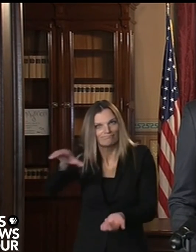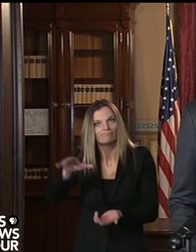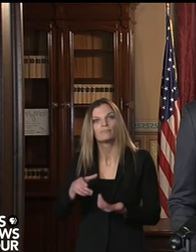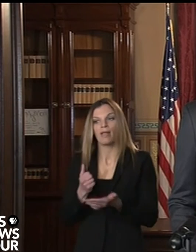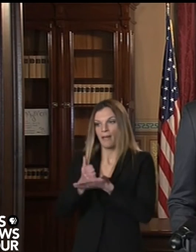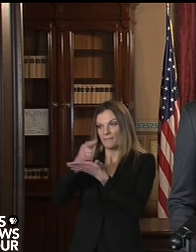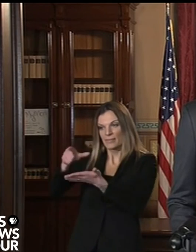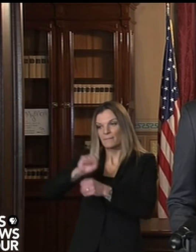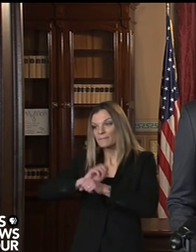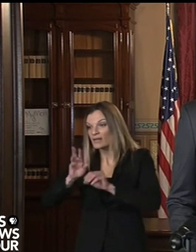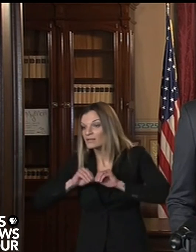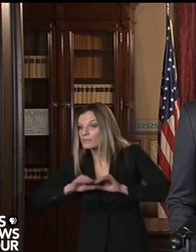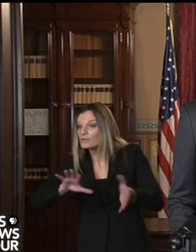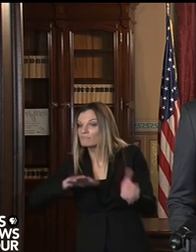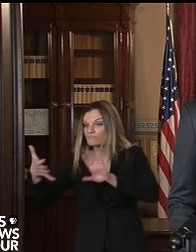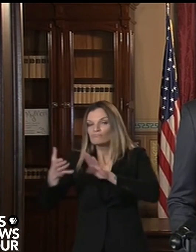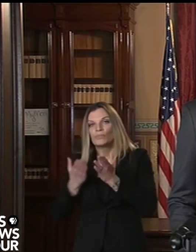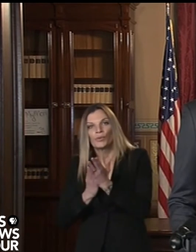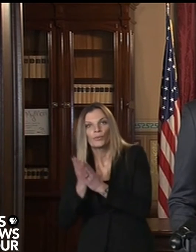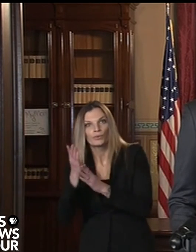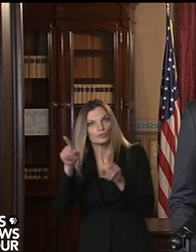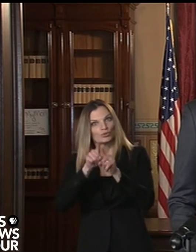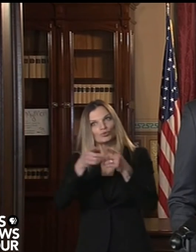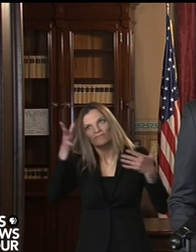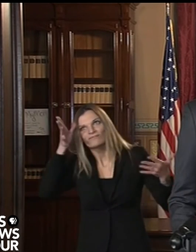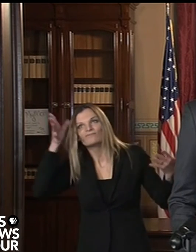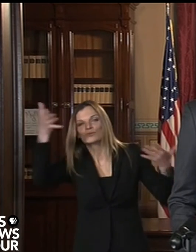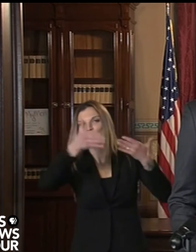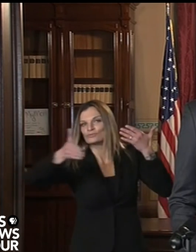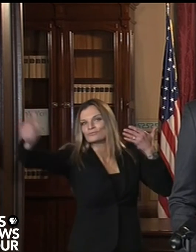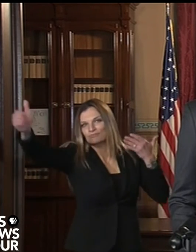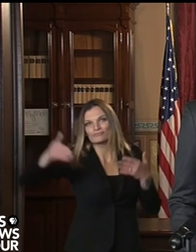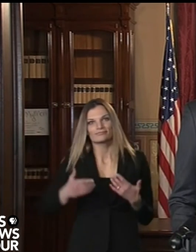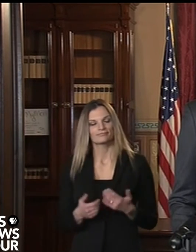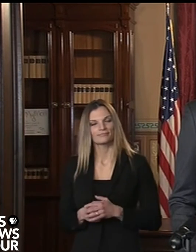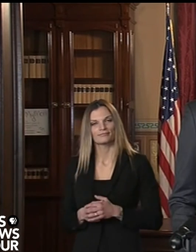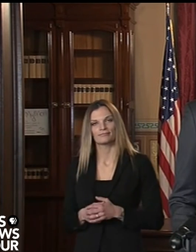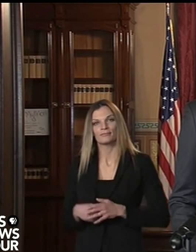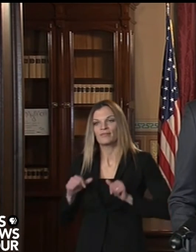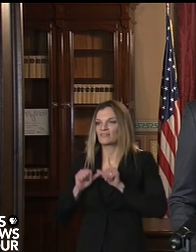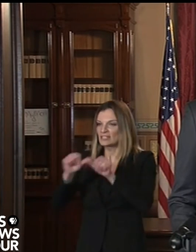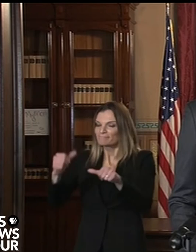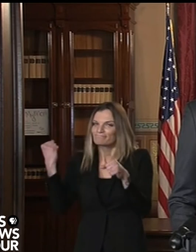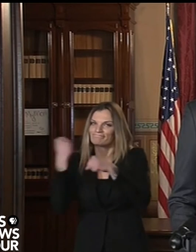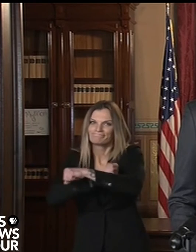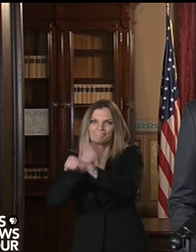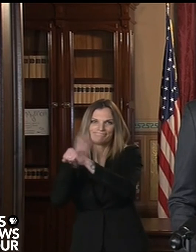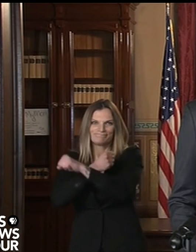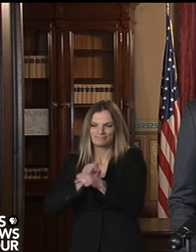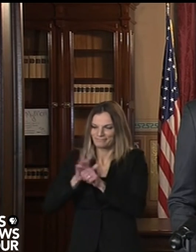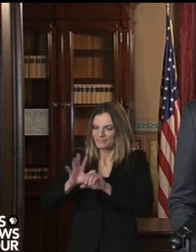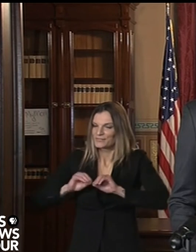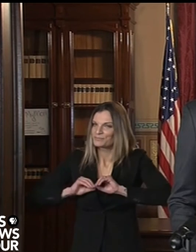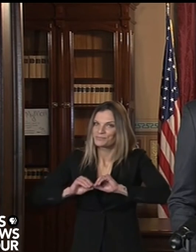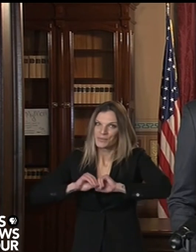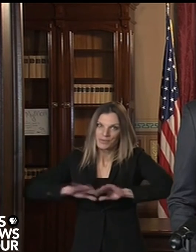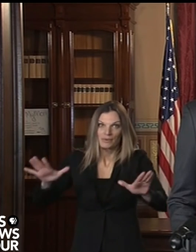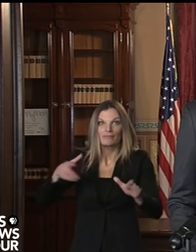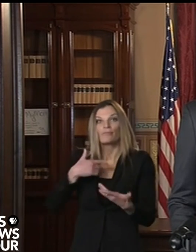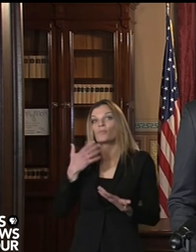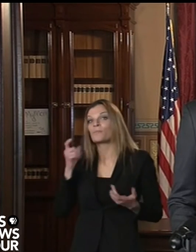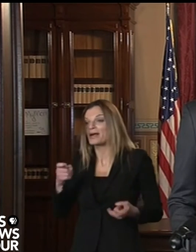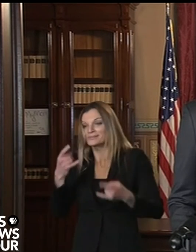pandemic and future public health challenges. While we must continue to fight and combat COVID-19 with tools like wearing a